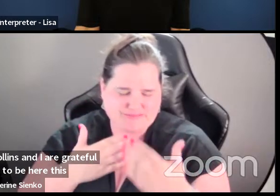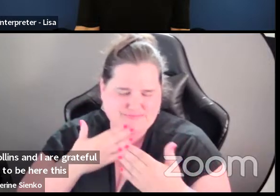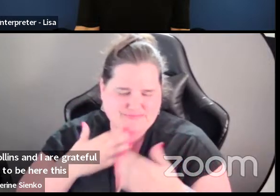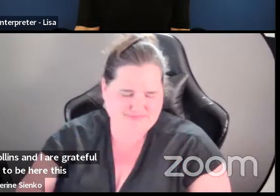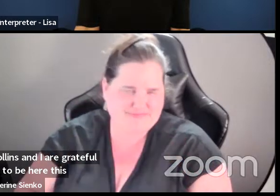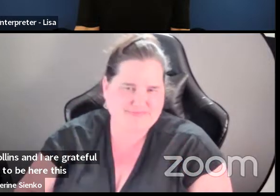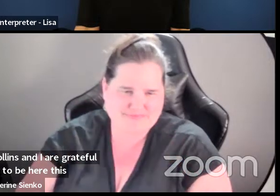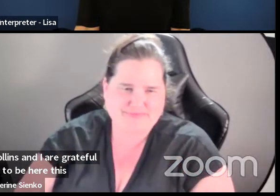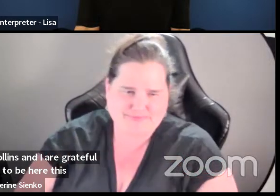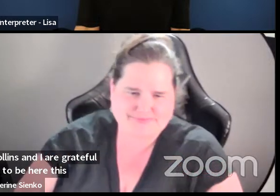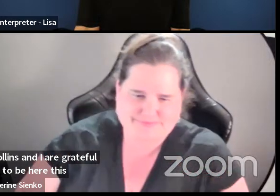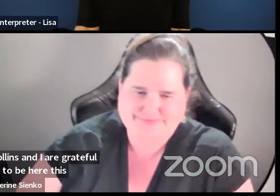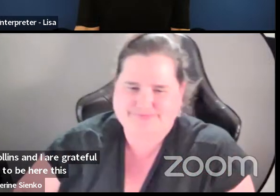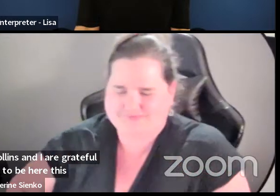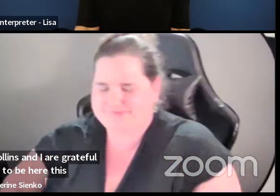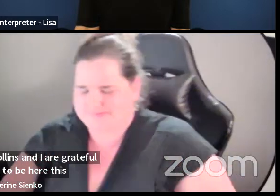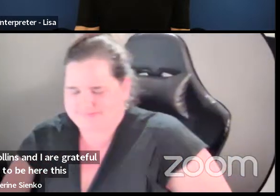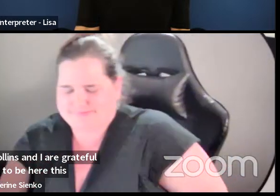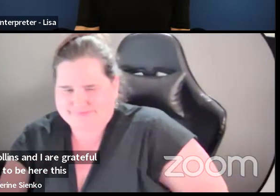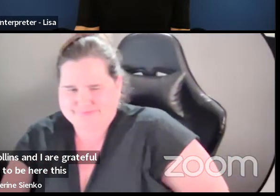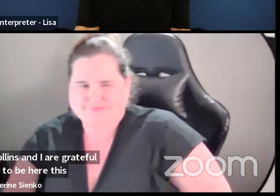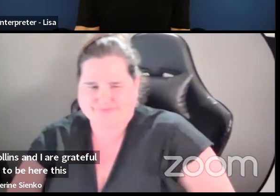wanted to recognize the community.